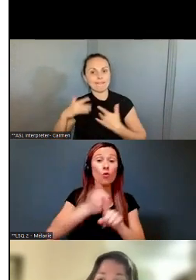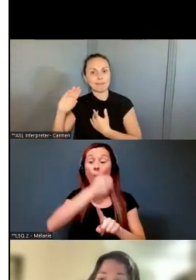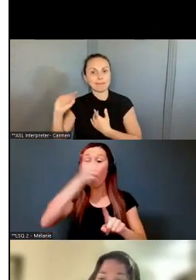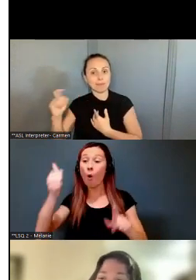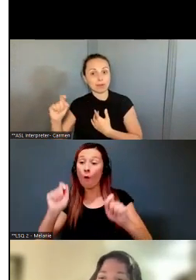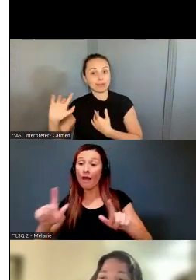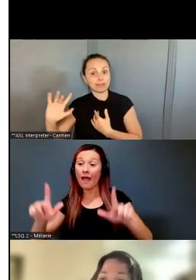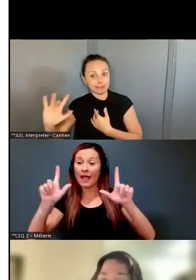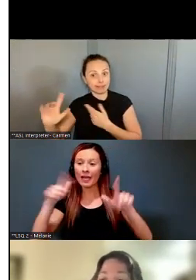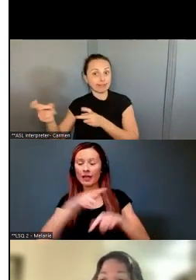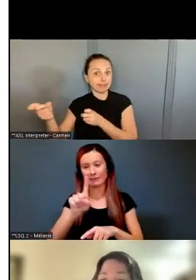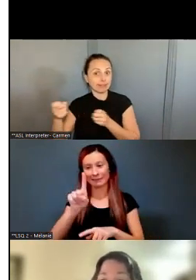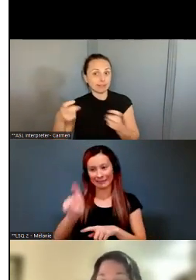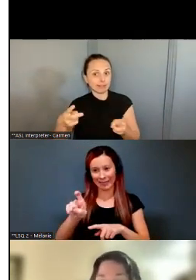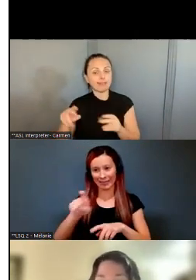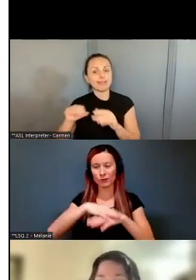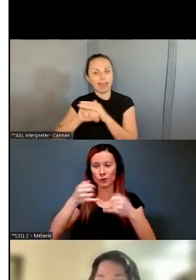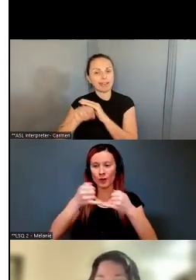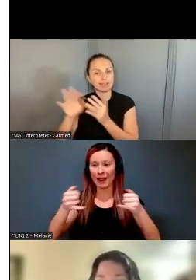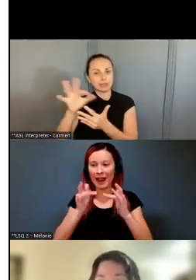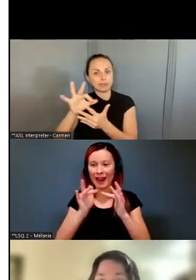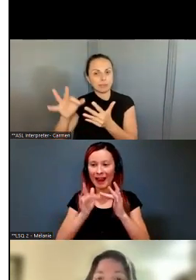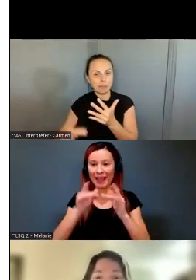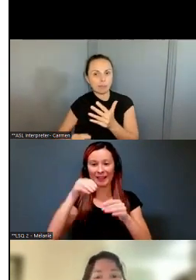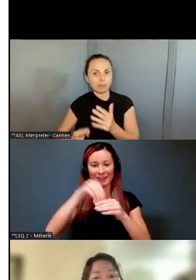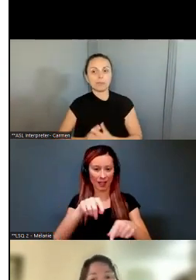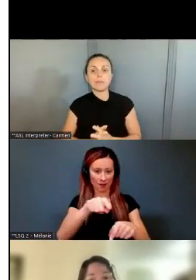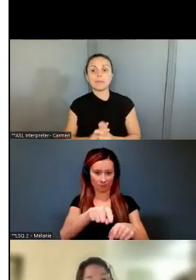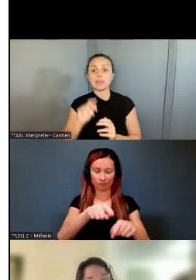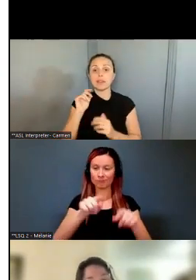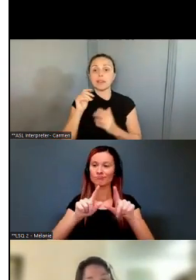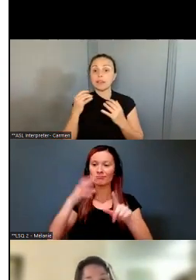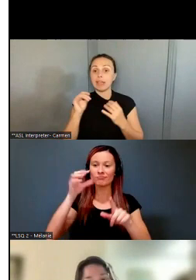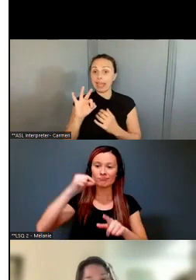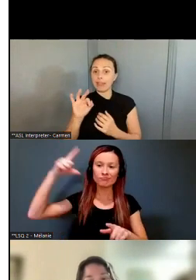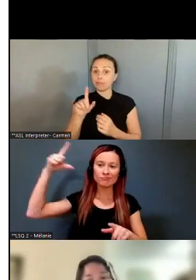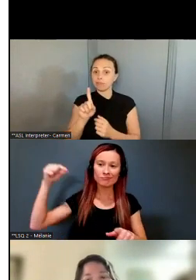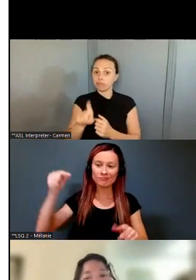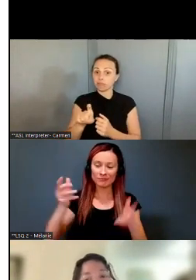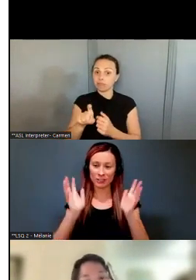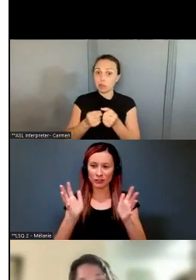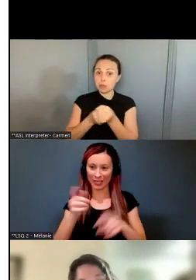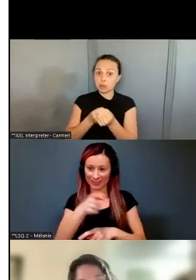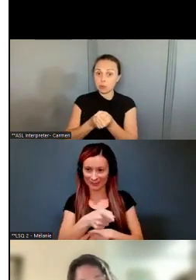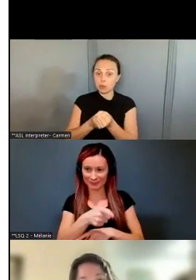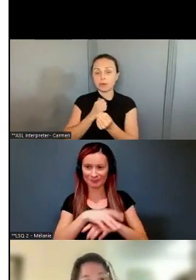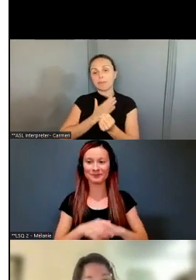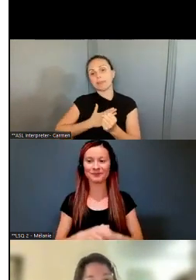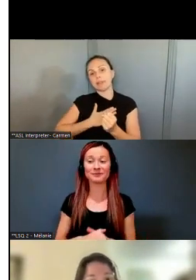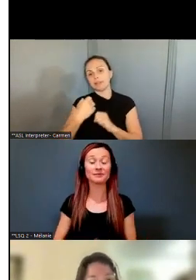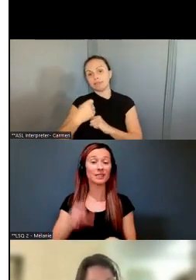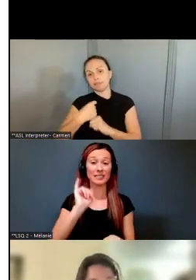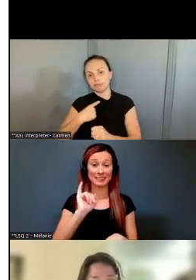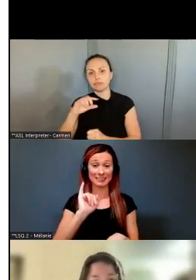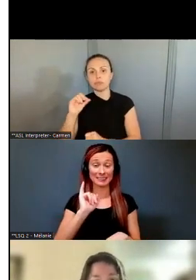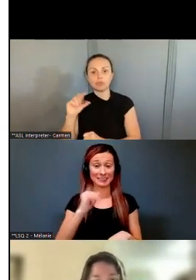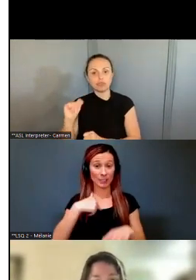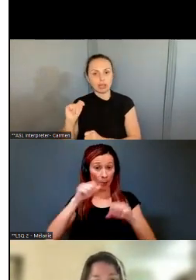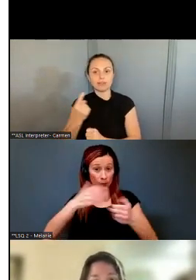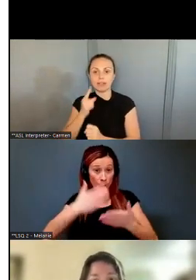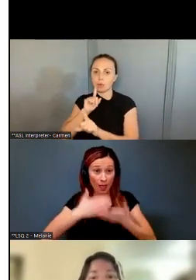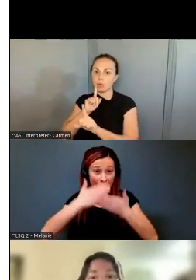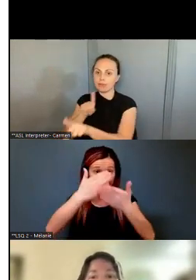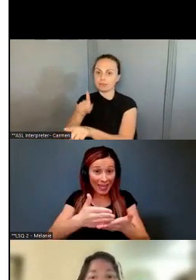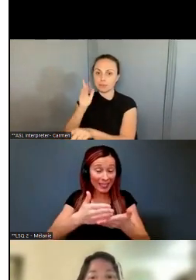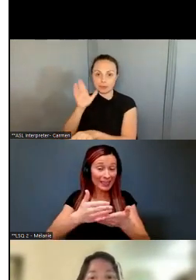and to access these options. If we can support you throughout this presentation, please send us a message in the chat and someone will assist